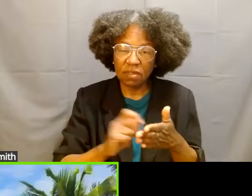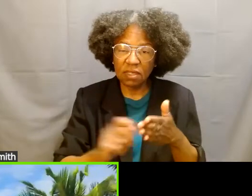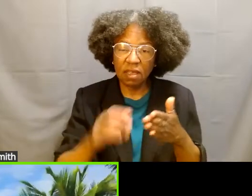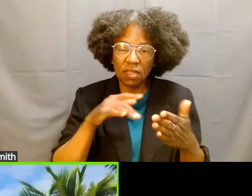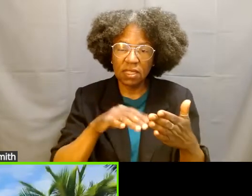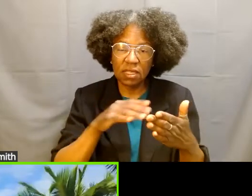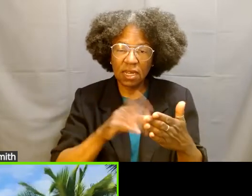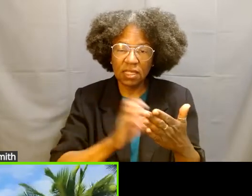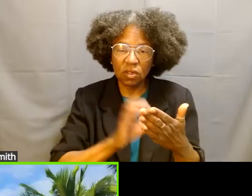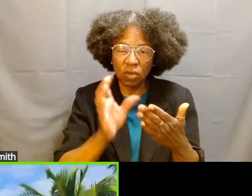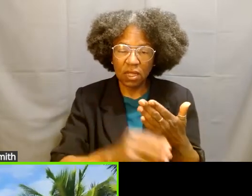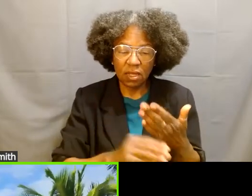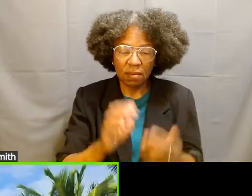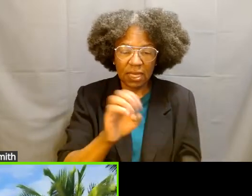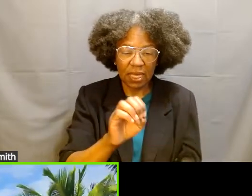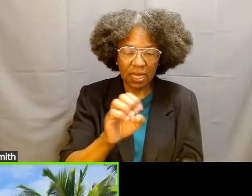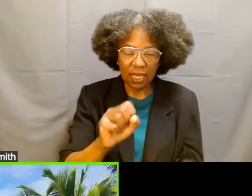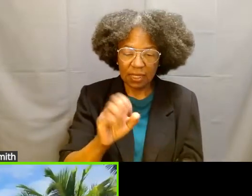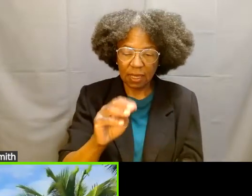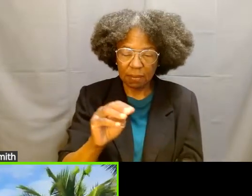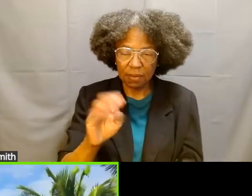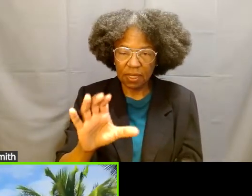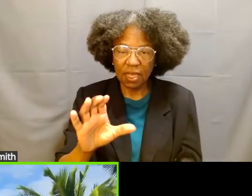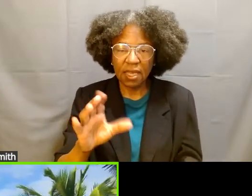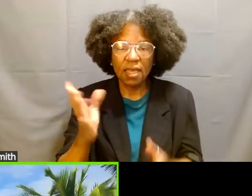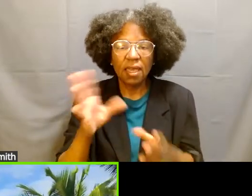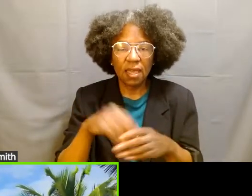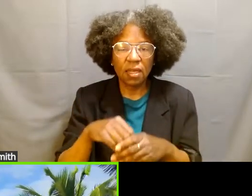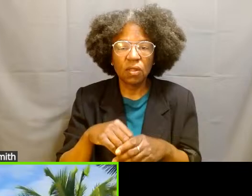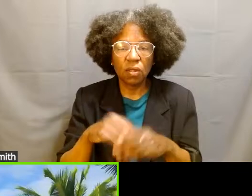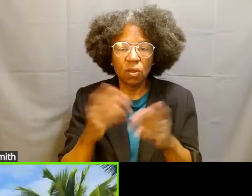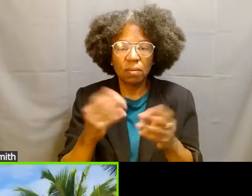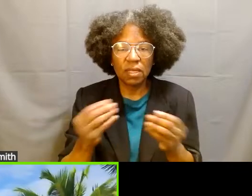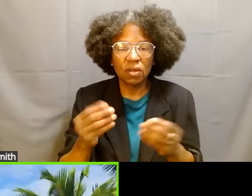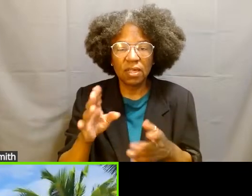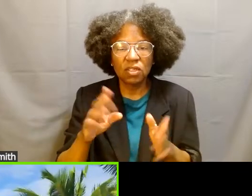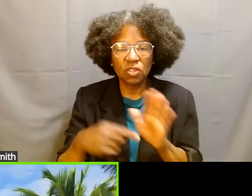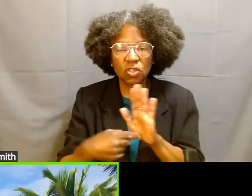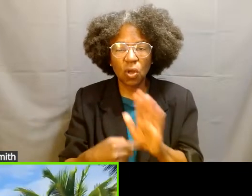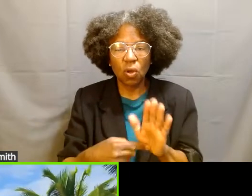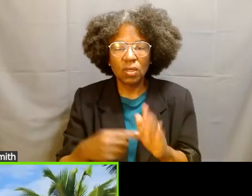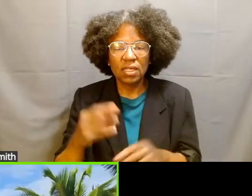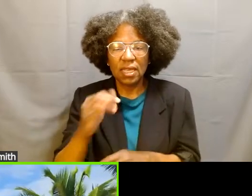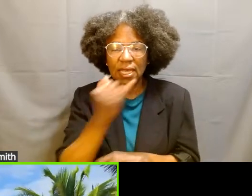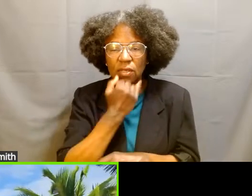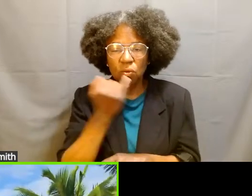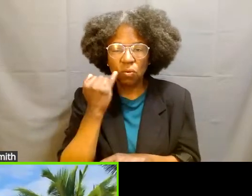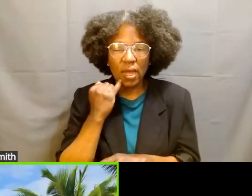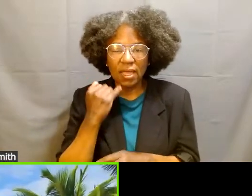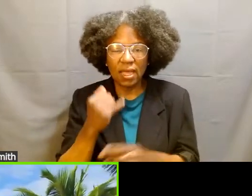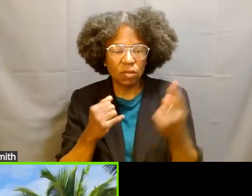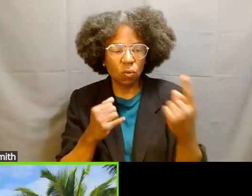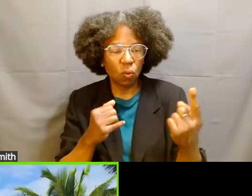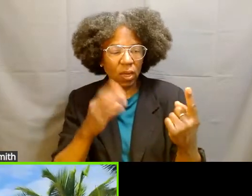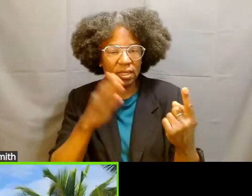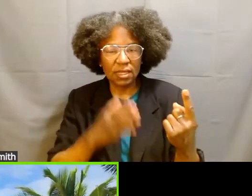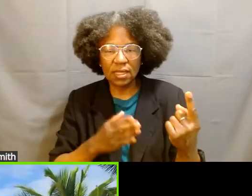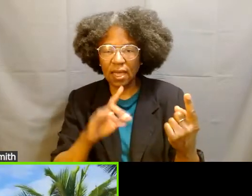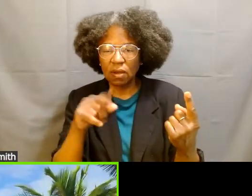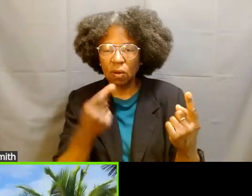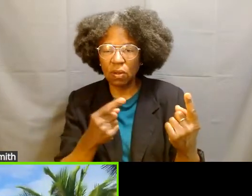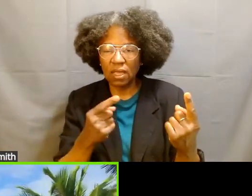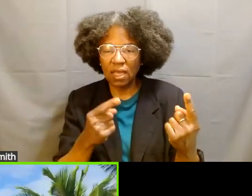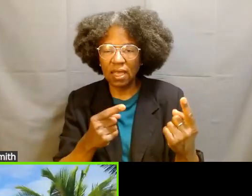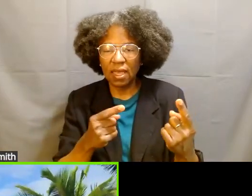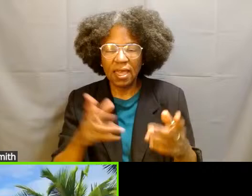ESMC, included material that portrayed the Israeli-Palestinian conflict in one-sided manner, demonizing